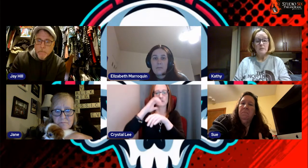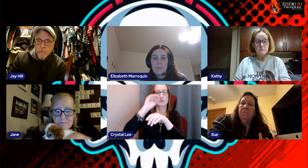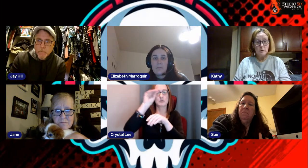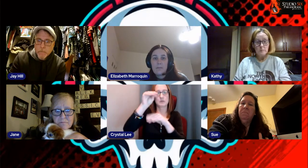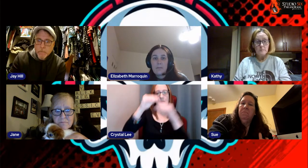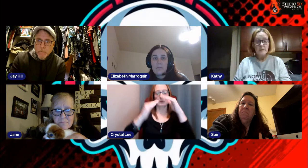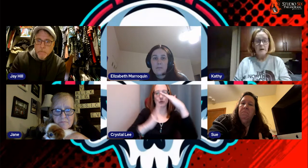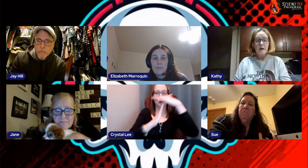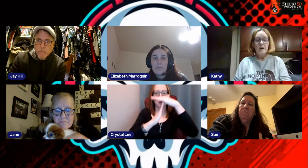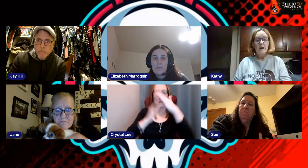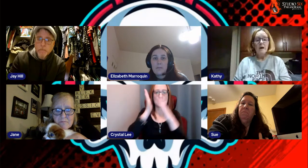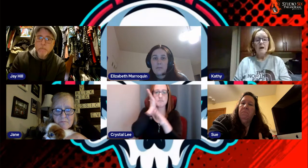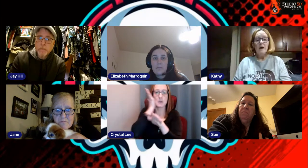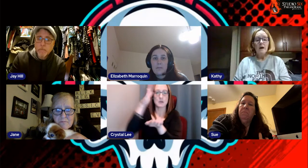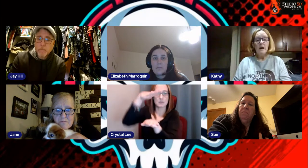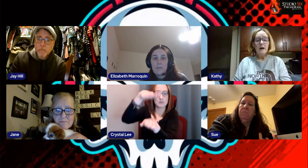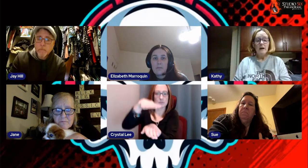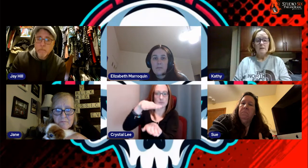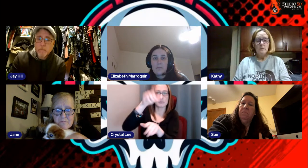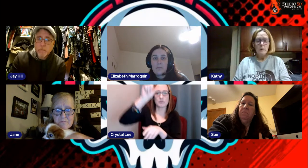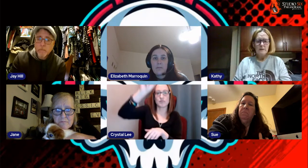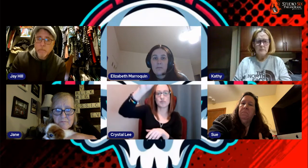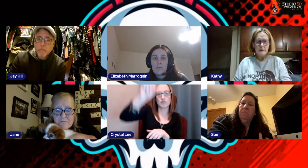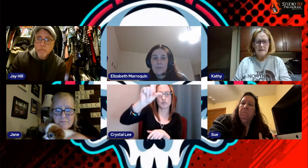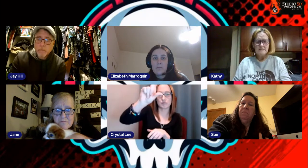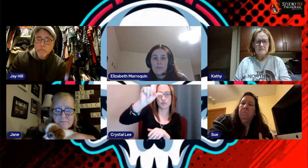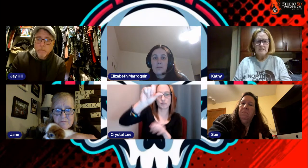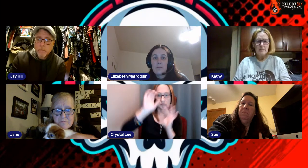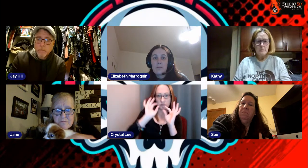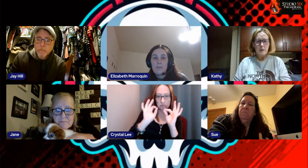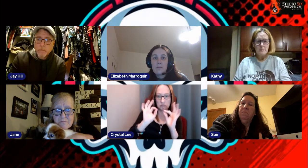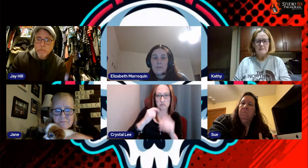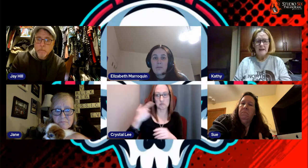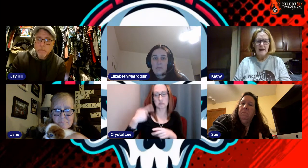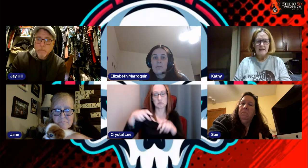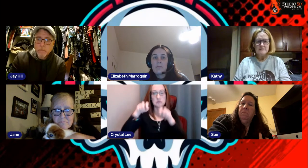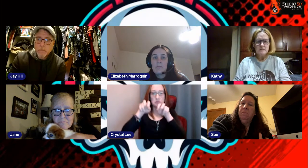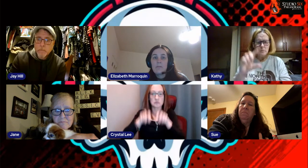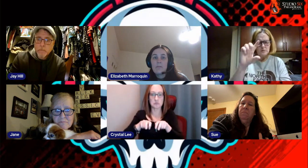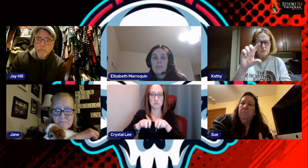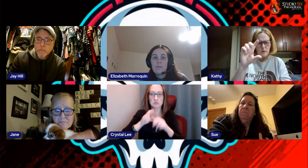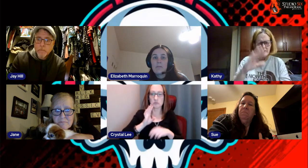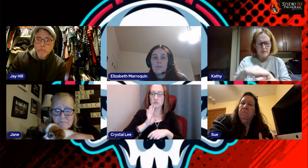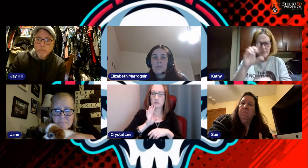part of the room. And one of the beds that the bunk beds had,